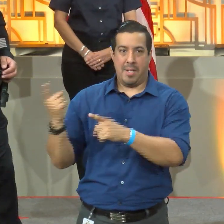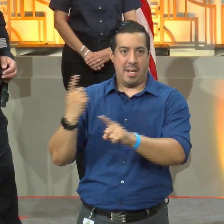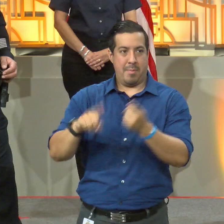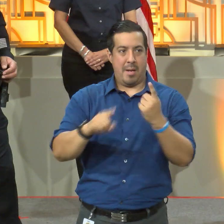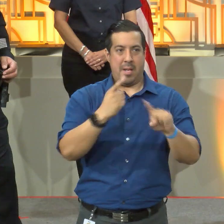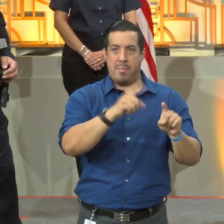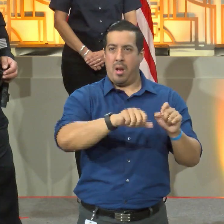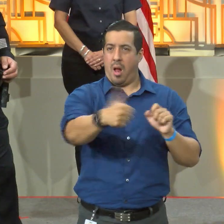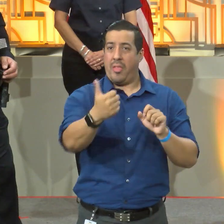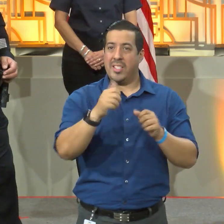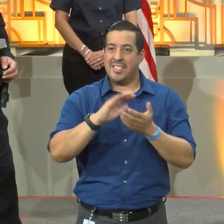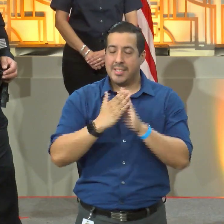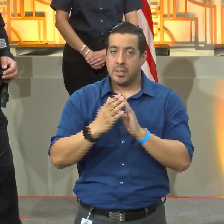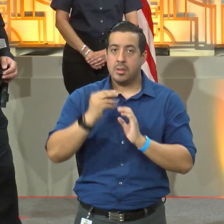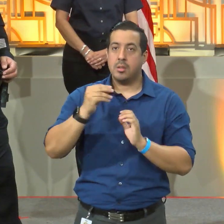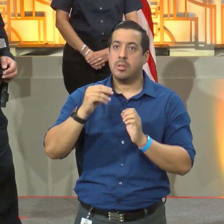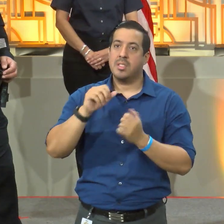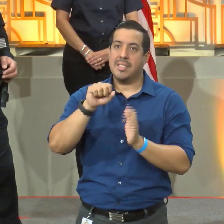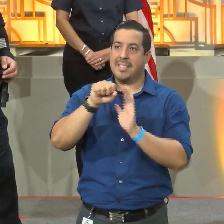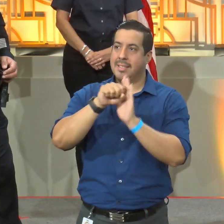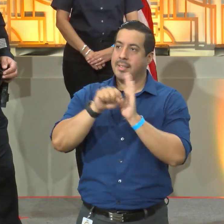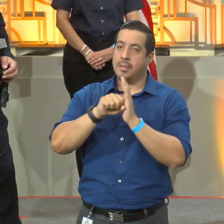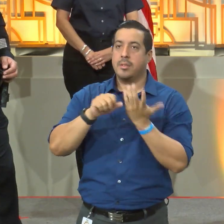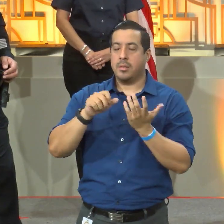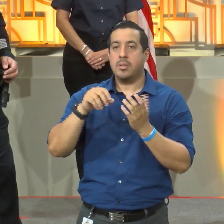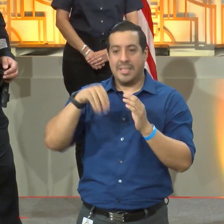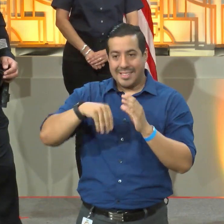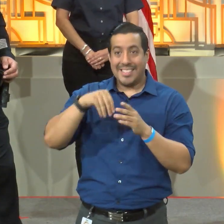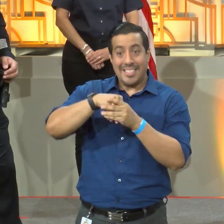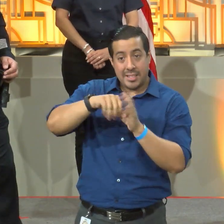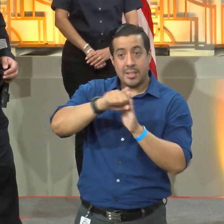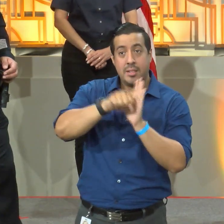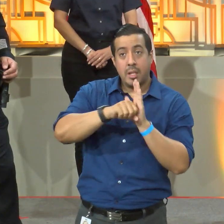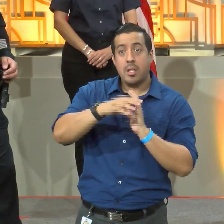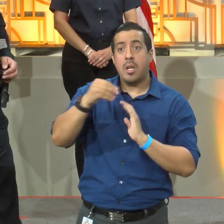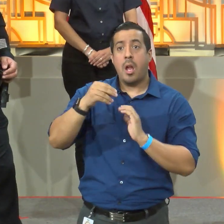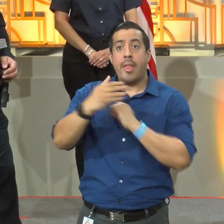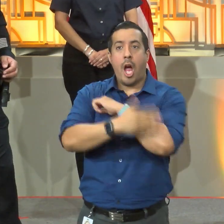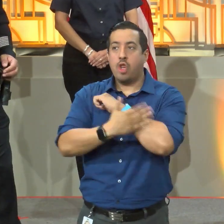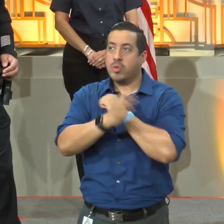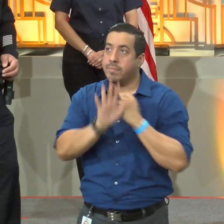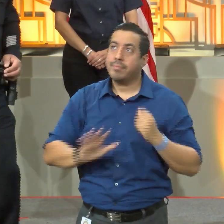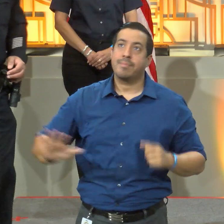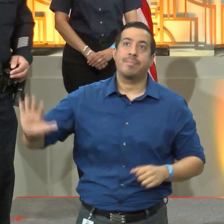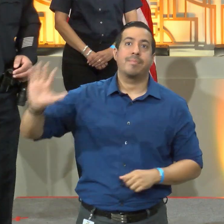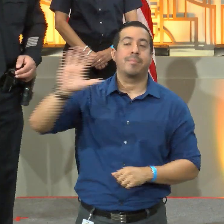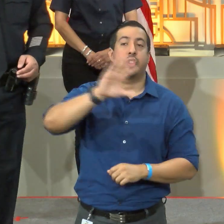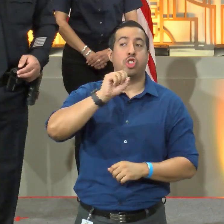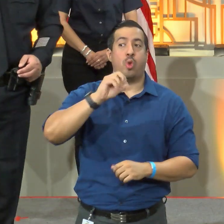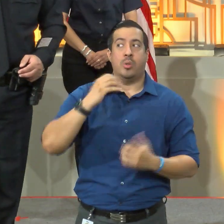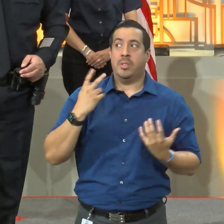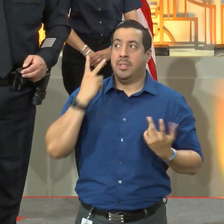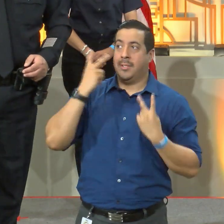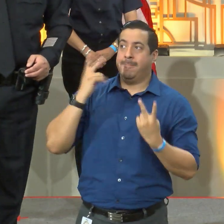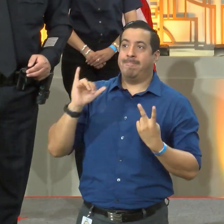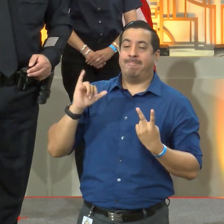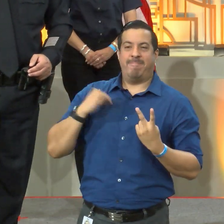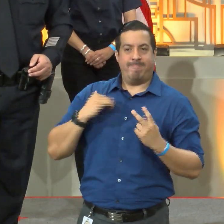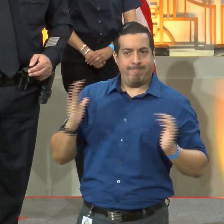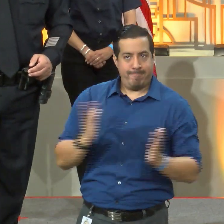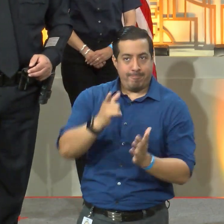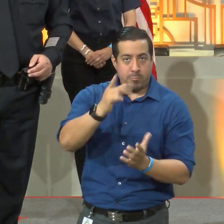other cities across the state, in the state as well as across the country. So let me encourage people in the city of